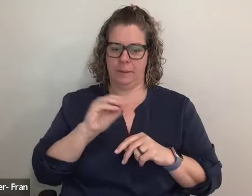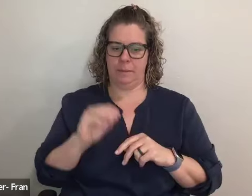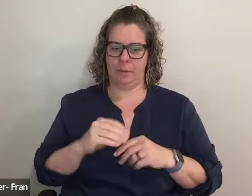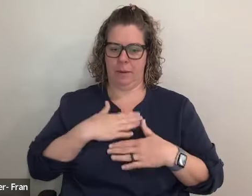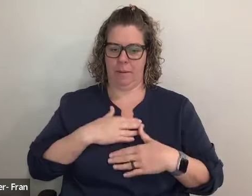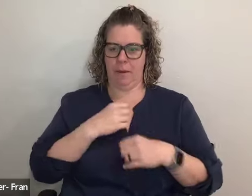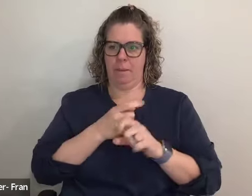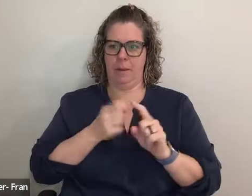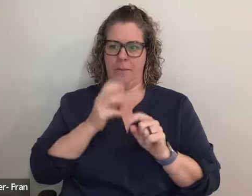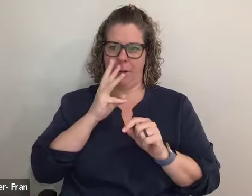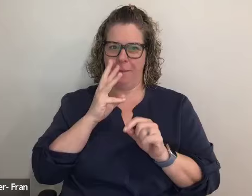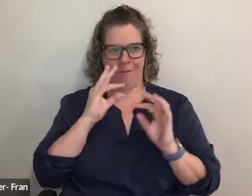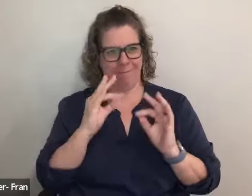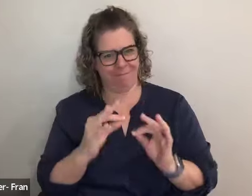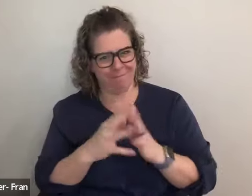Perfect.